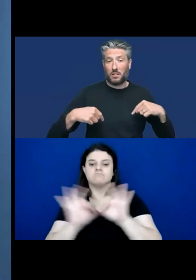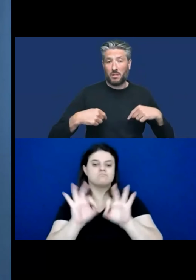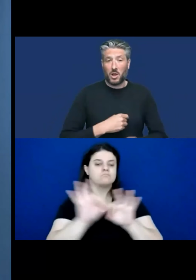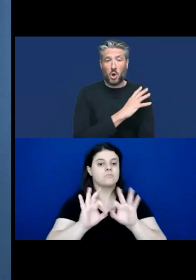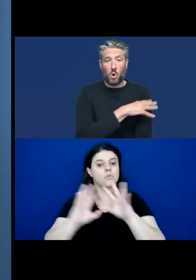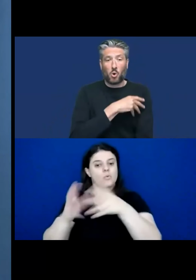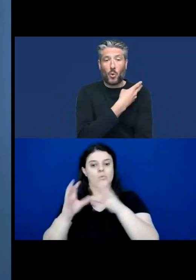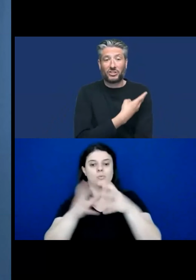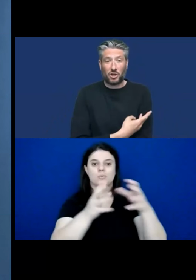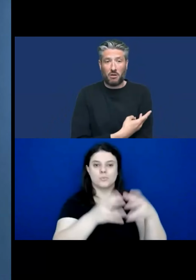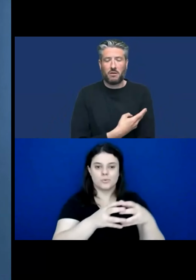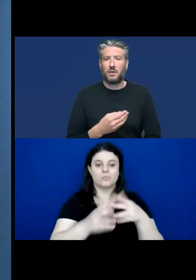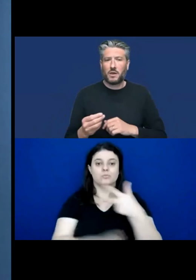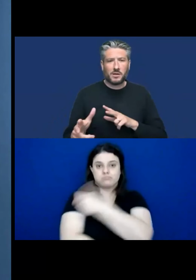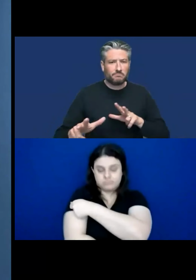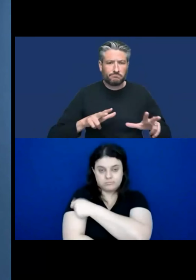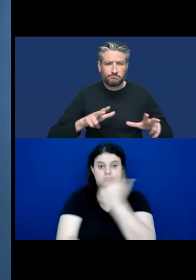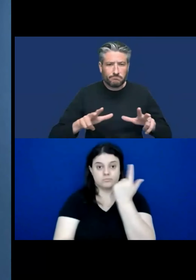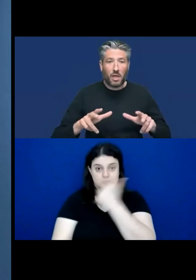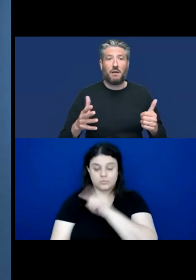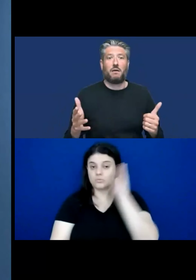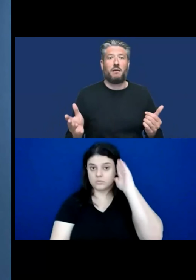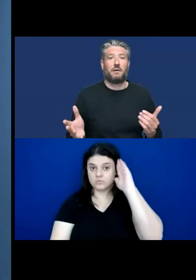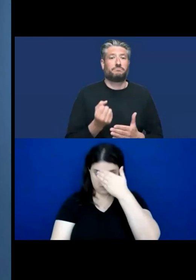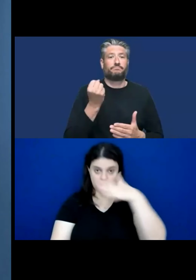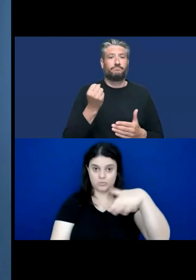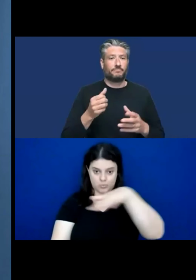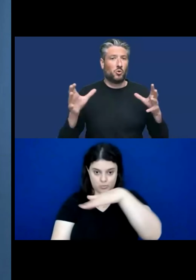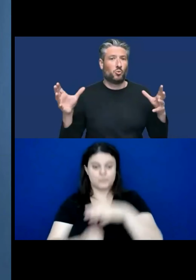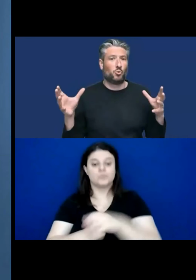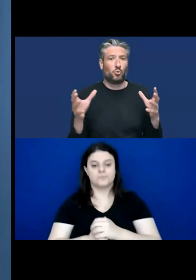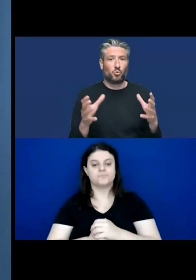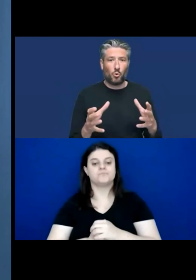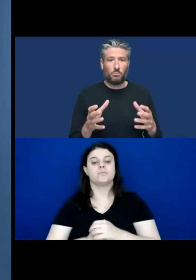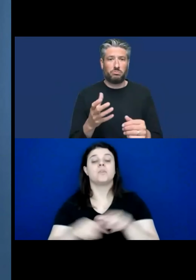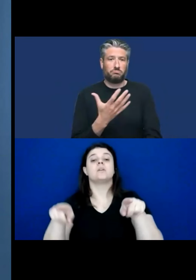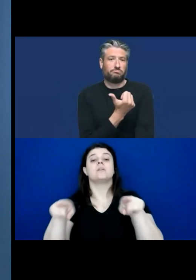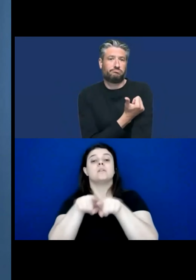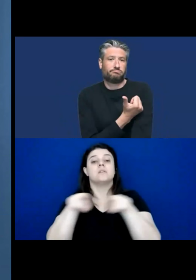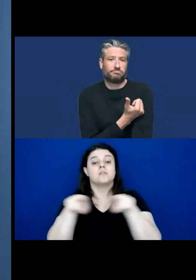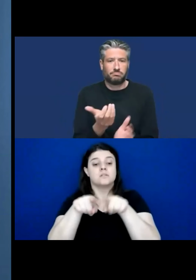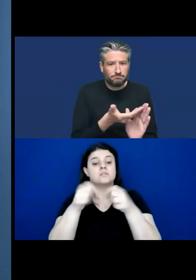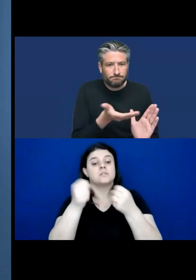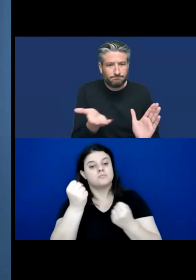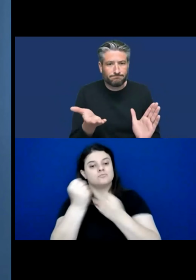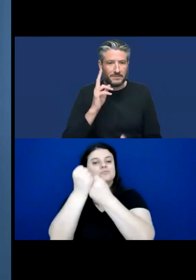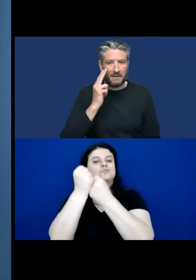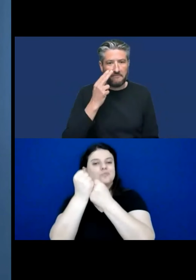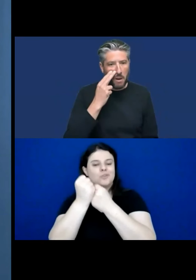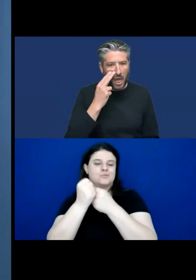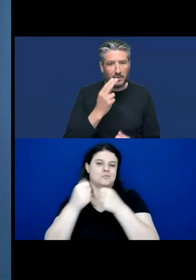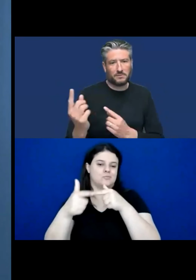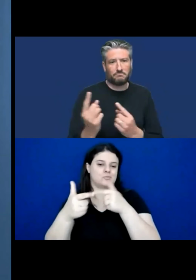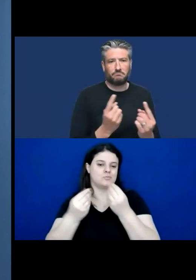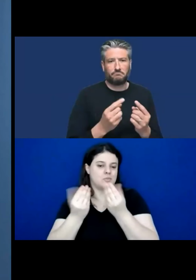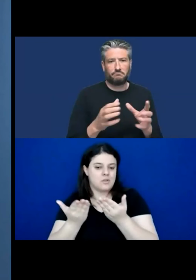group vaccination for deafblind people, and also support service providers who